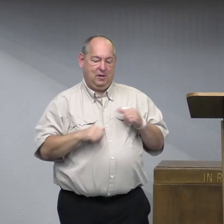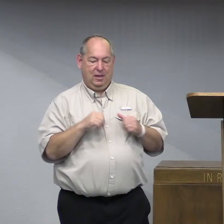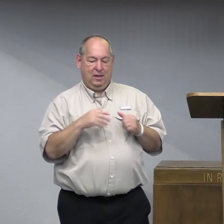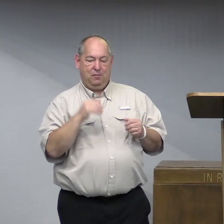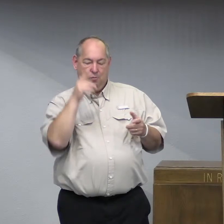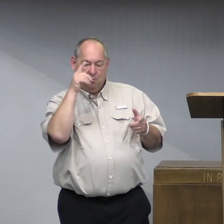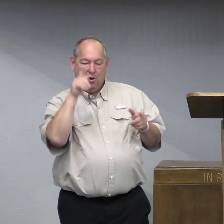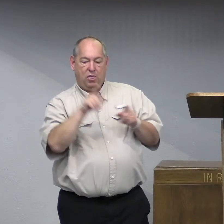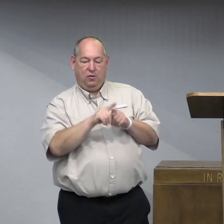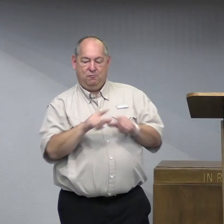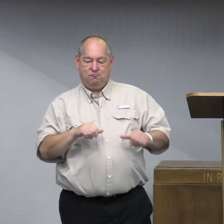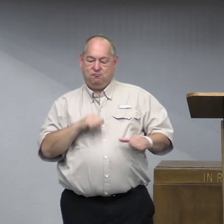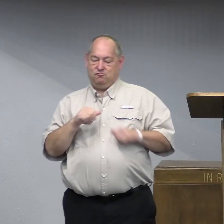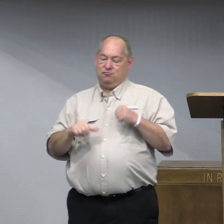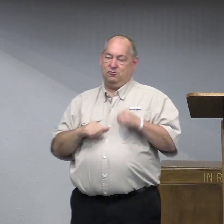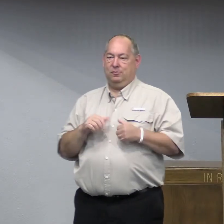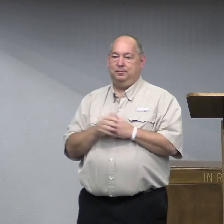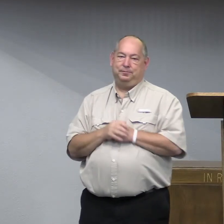sibling.